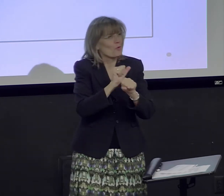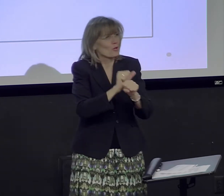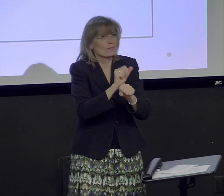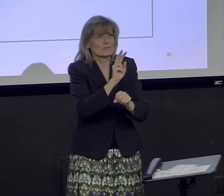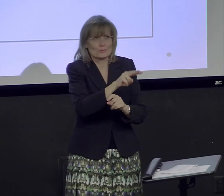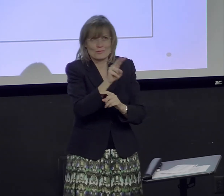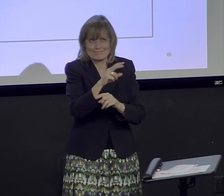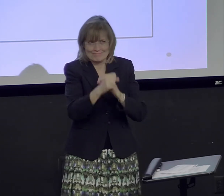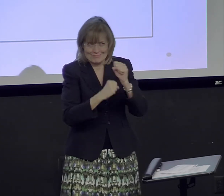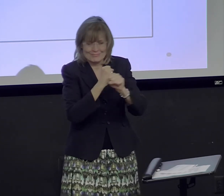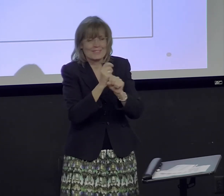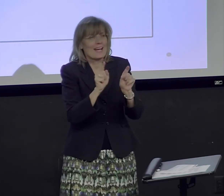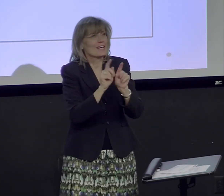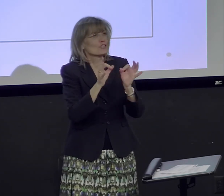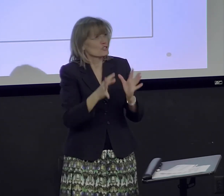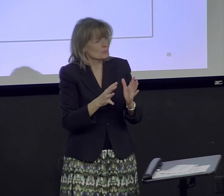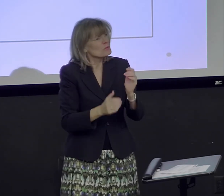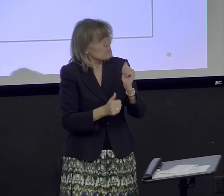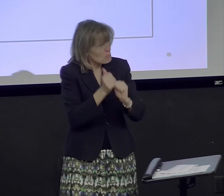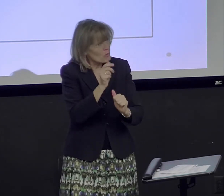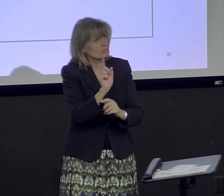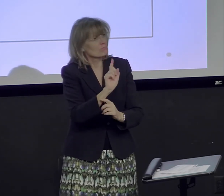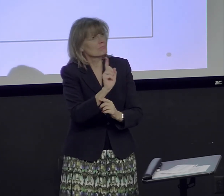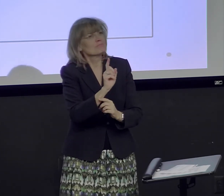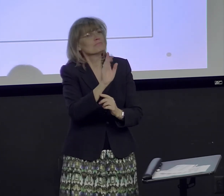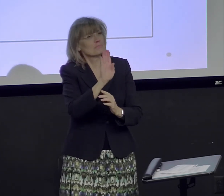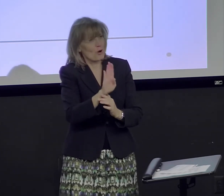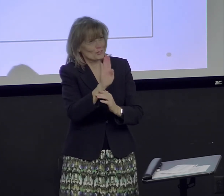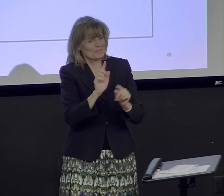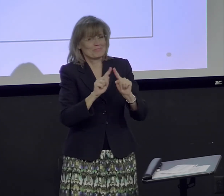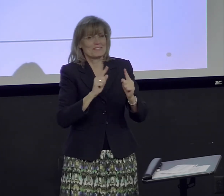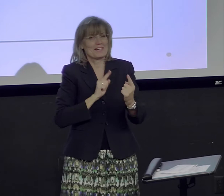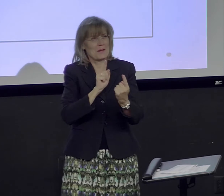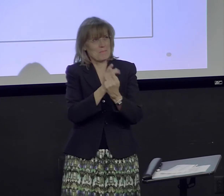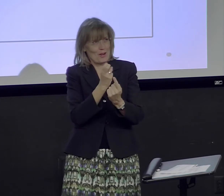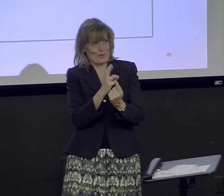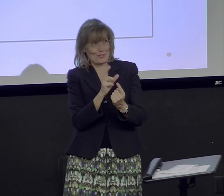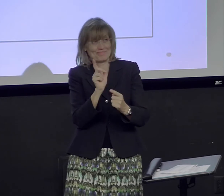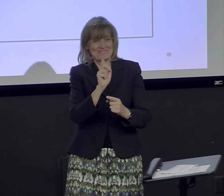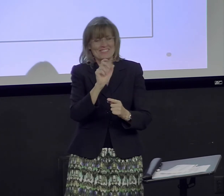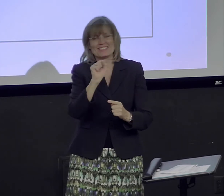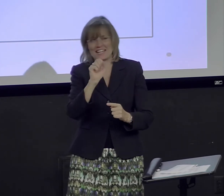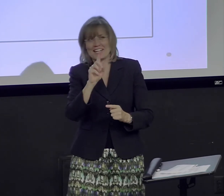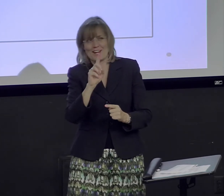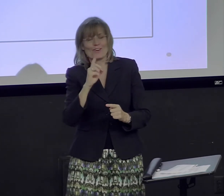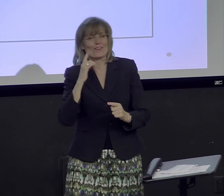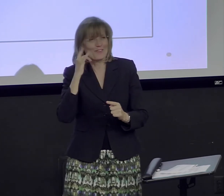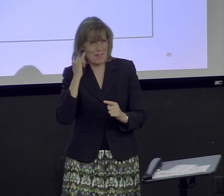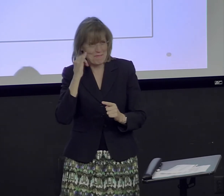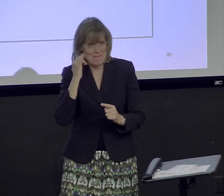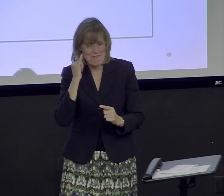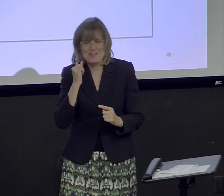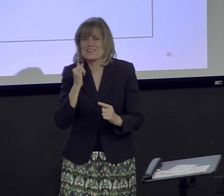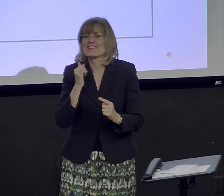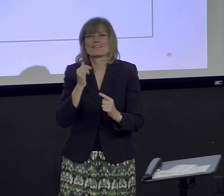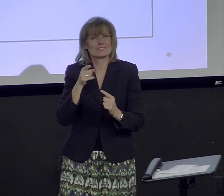interpreter. She has 22 years of interpreting experience, mostly in the Boston area. But I met her in San